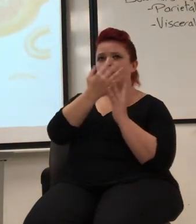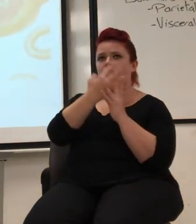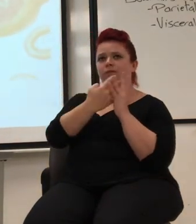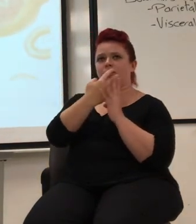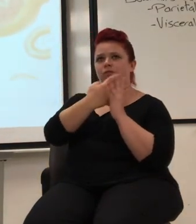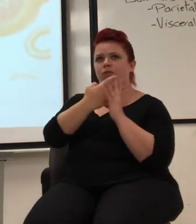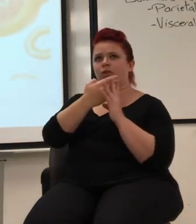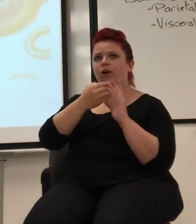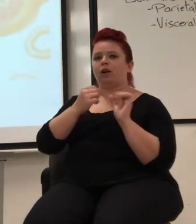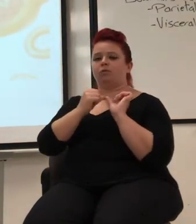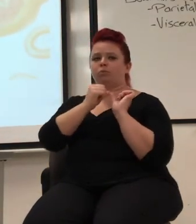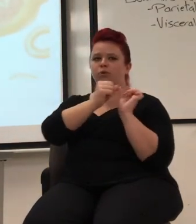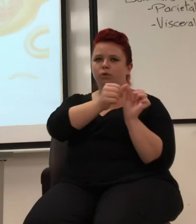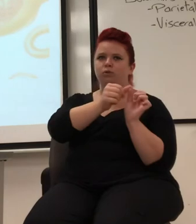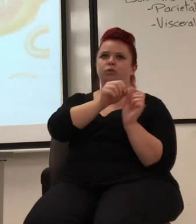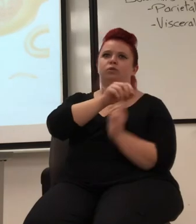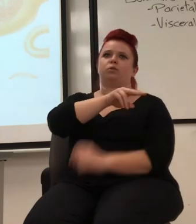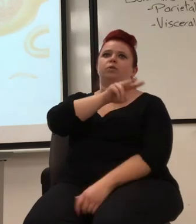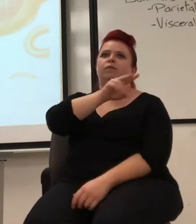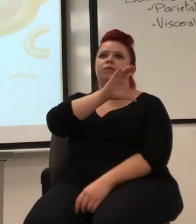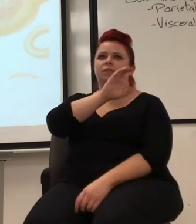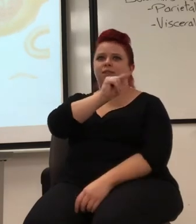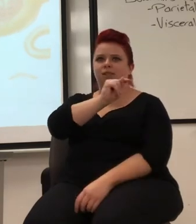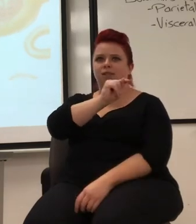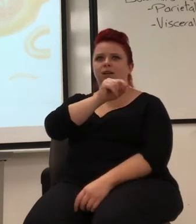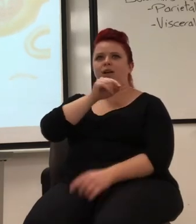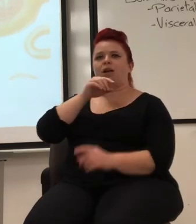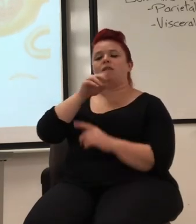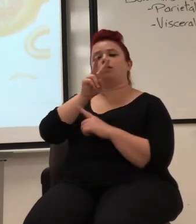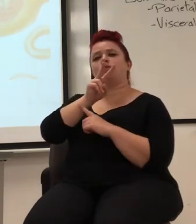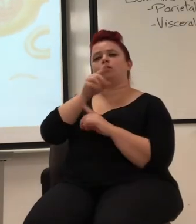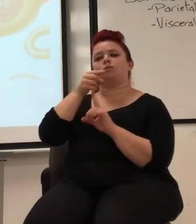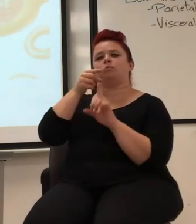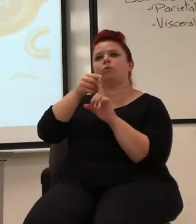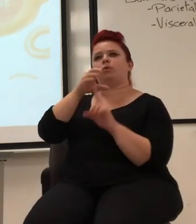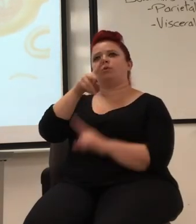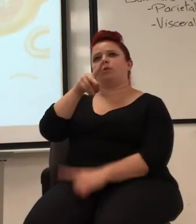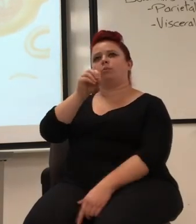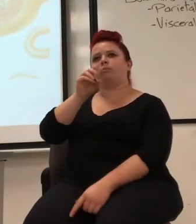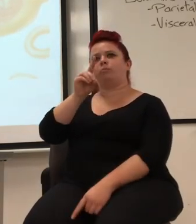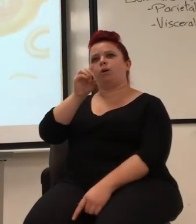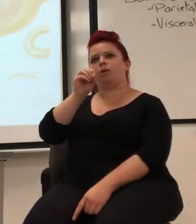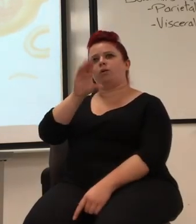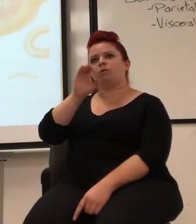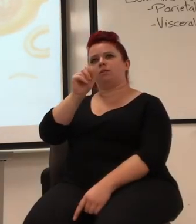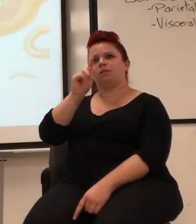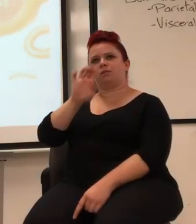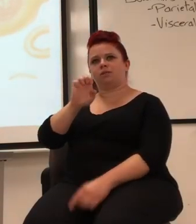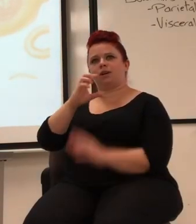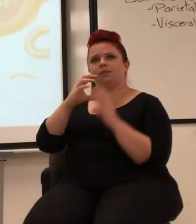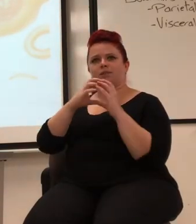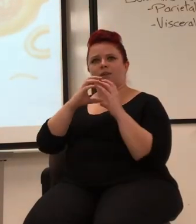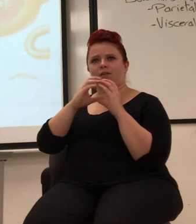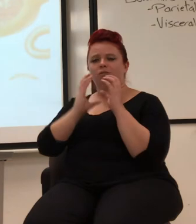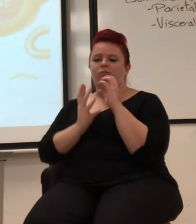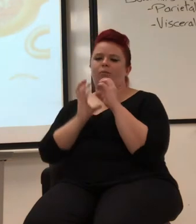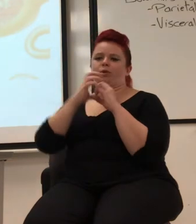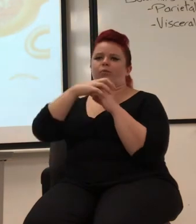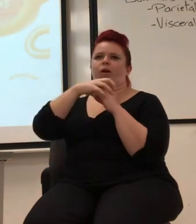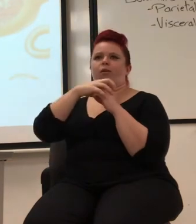So the two is pointing to a podocyte cell, okay, wrapping around the glomerular capillaries.